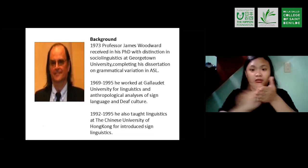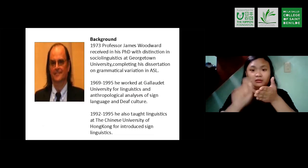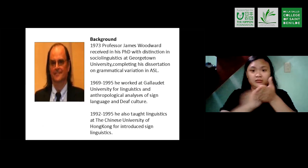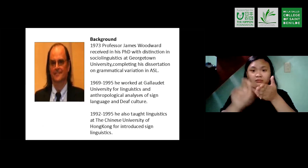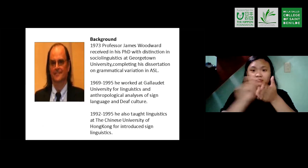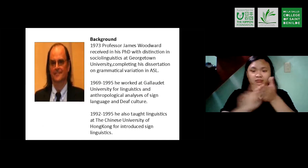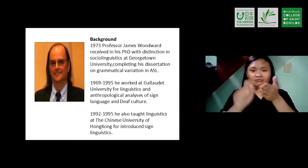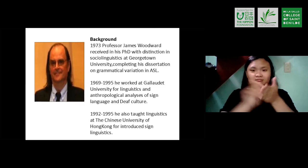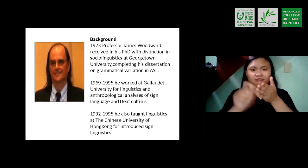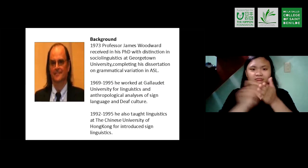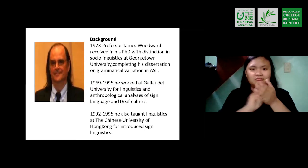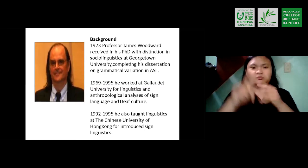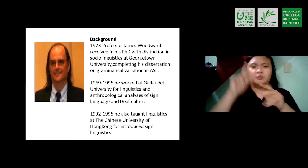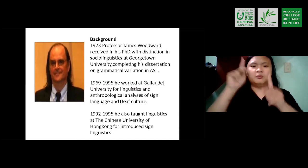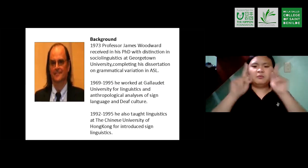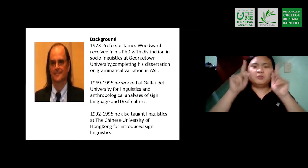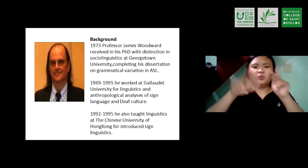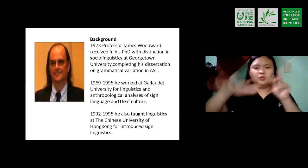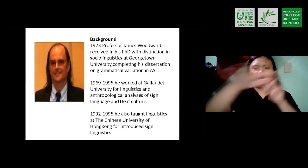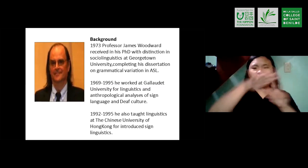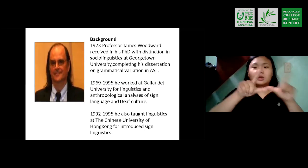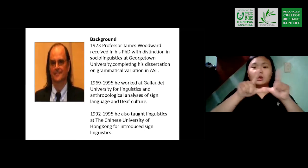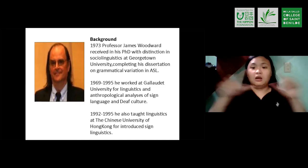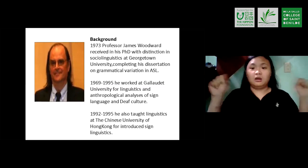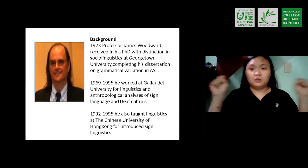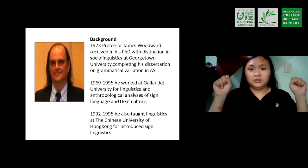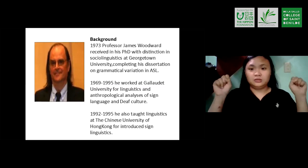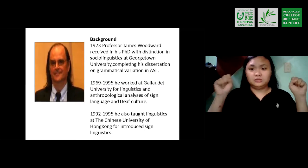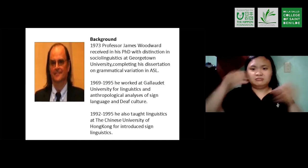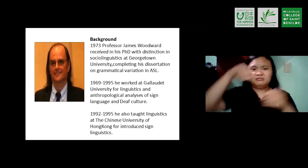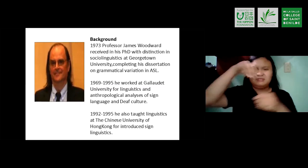Dr. Woodward got his PhD